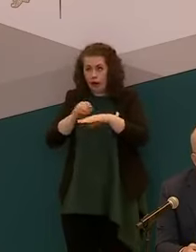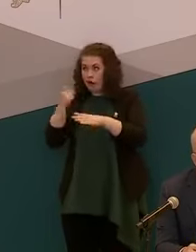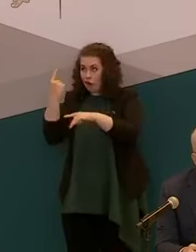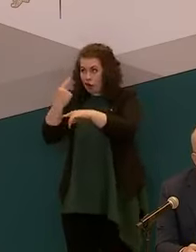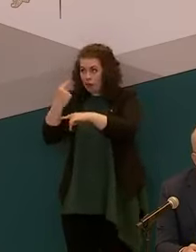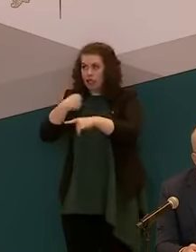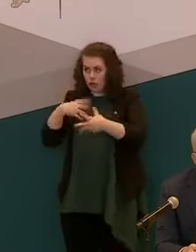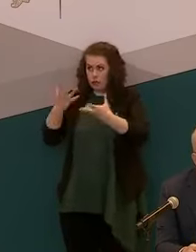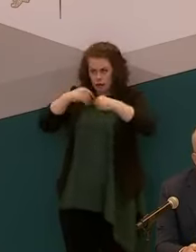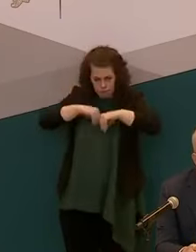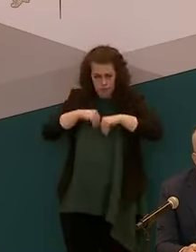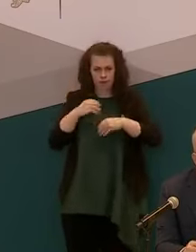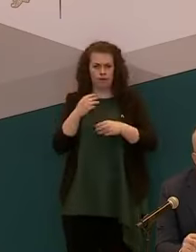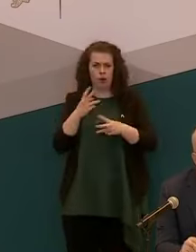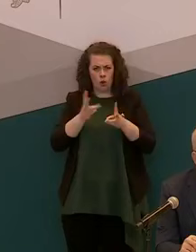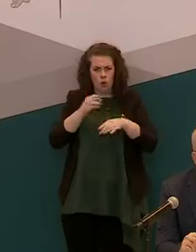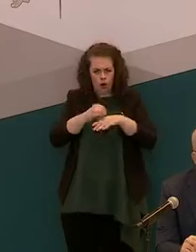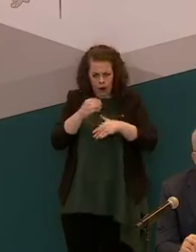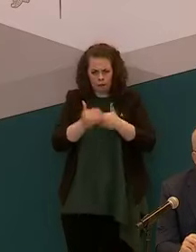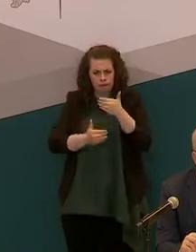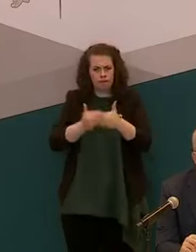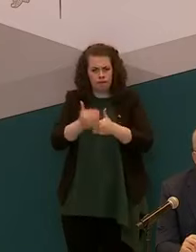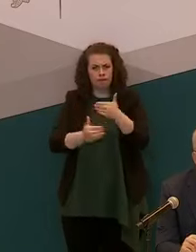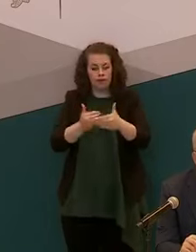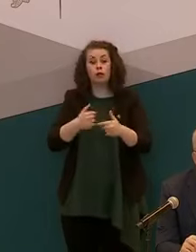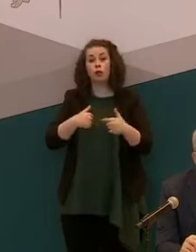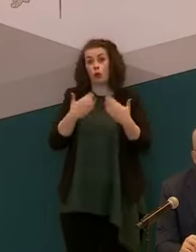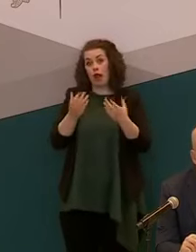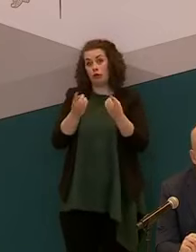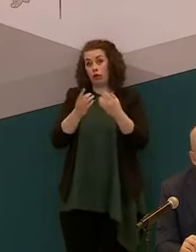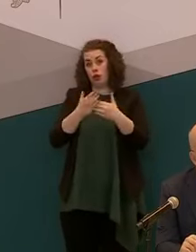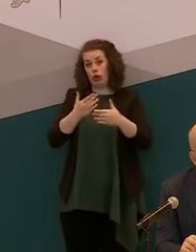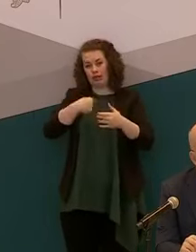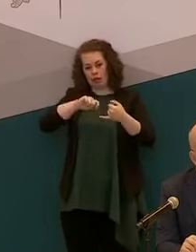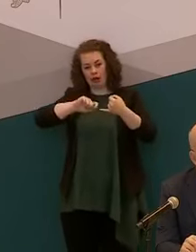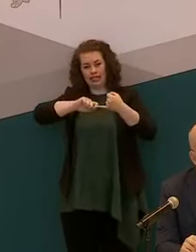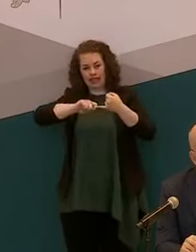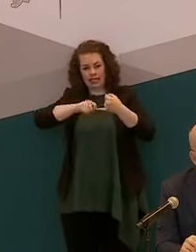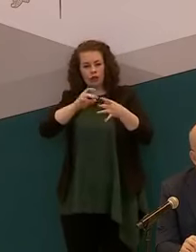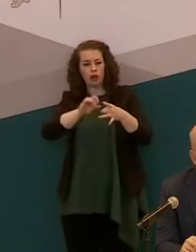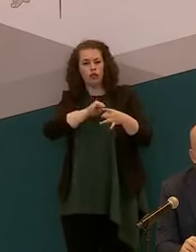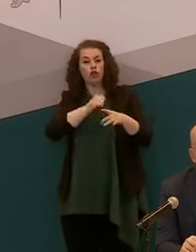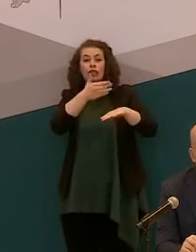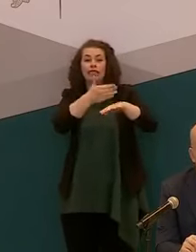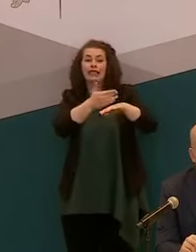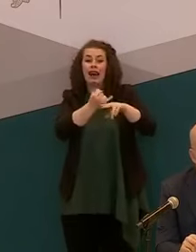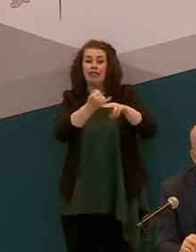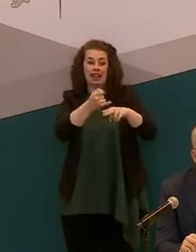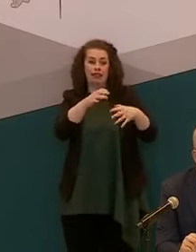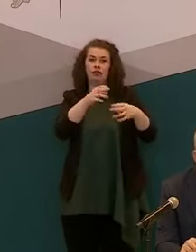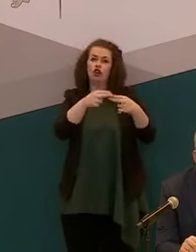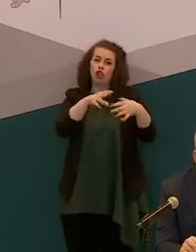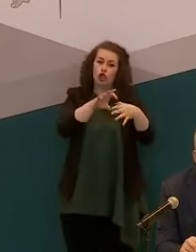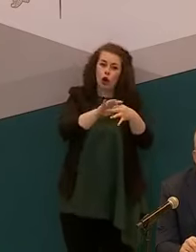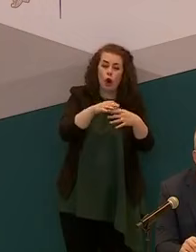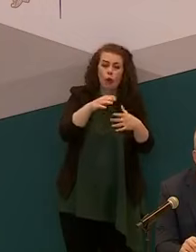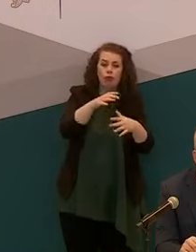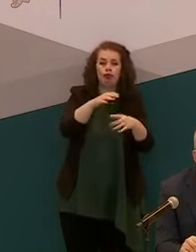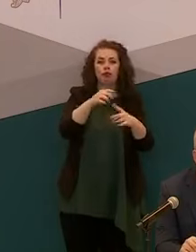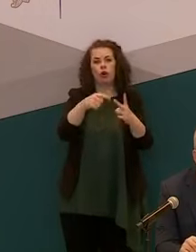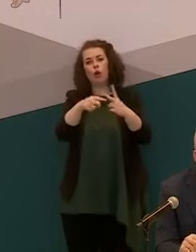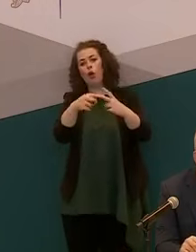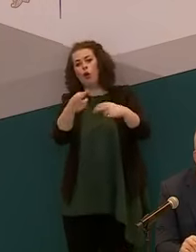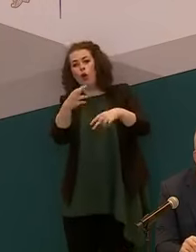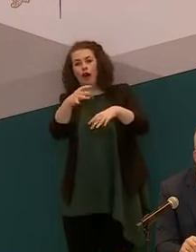think we need to expand some of our testing and focus our testing specifically on staff in those nursing home settings and maybe on patients in those nursing